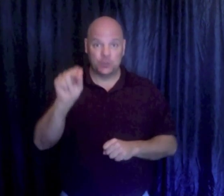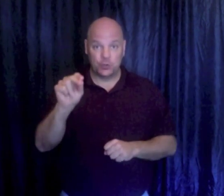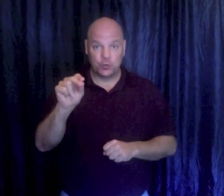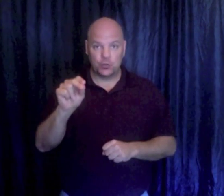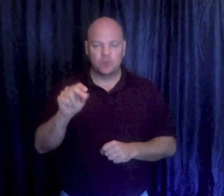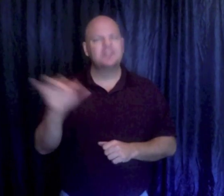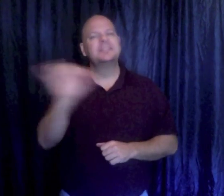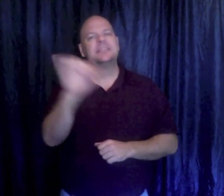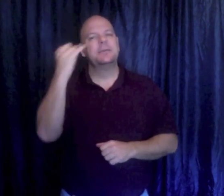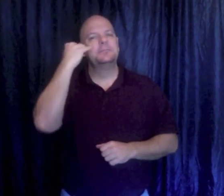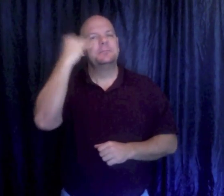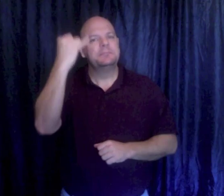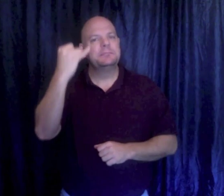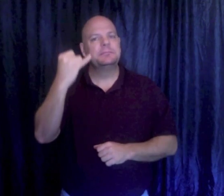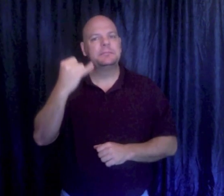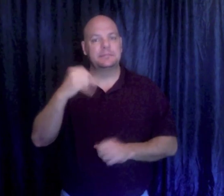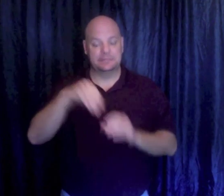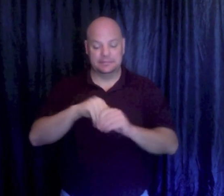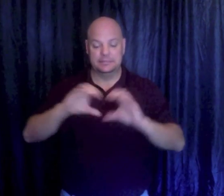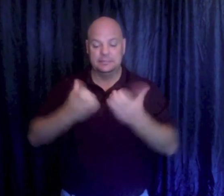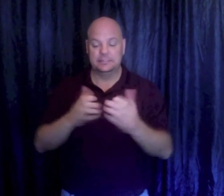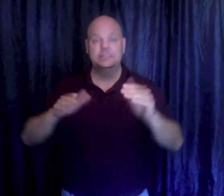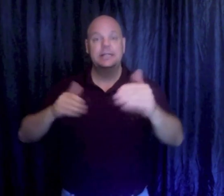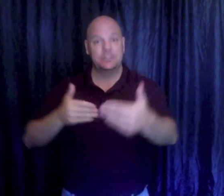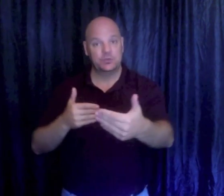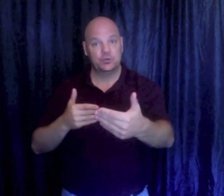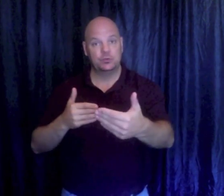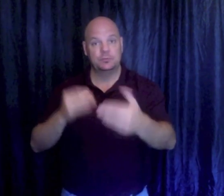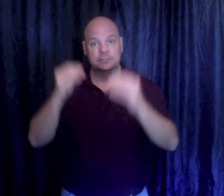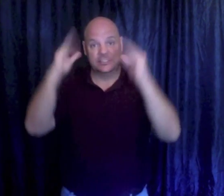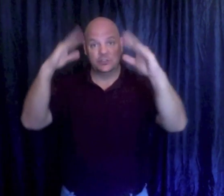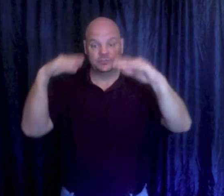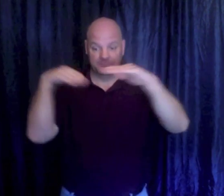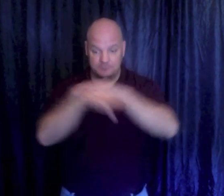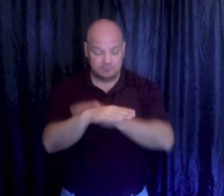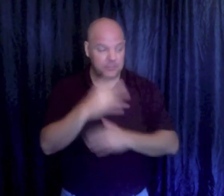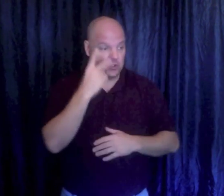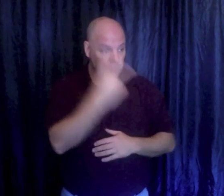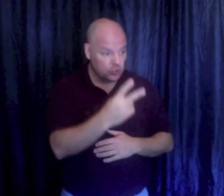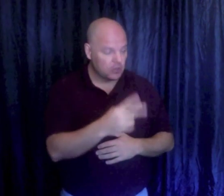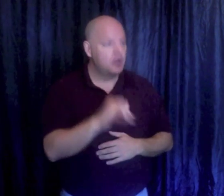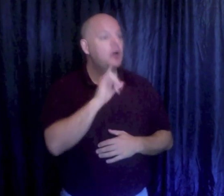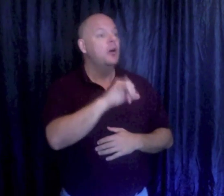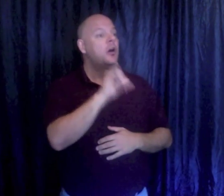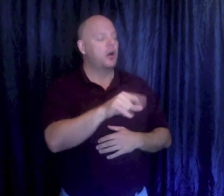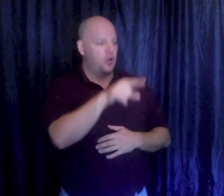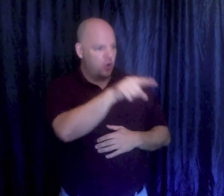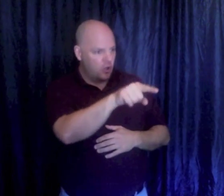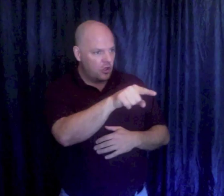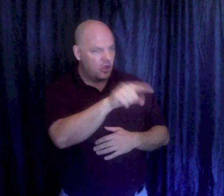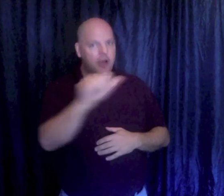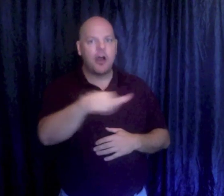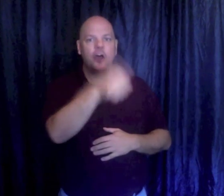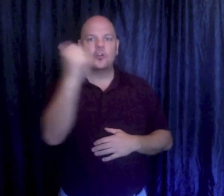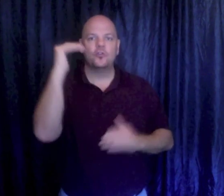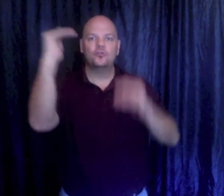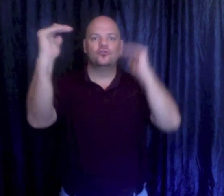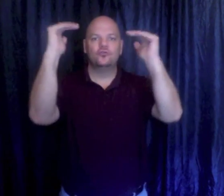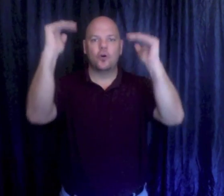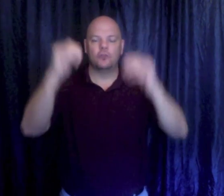when you're in a classroom and the teacher looks at you and you walk in, and the teacher thinks, oh, look, another adult. I can now